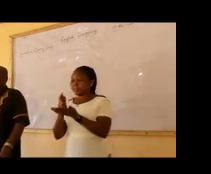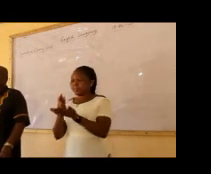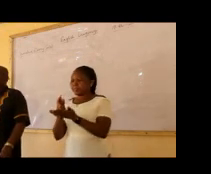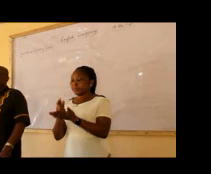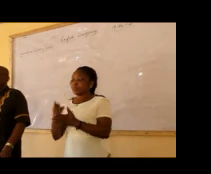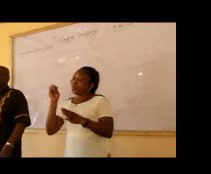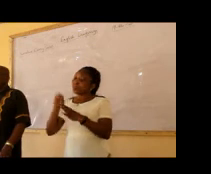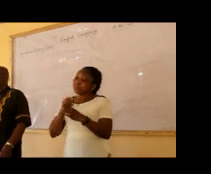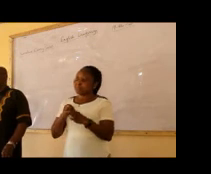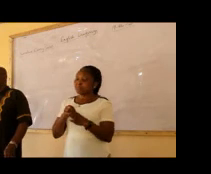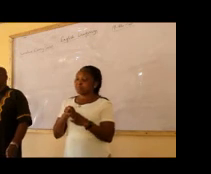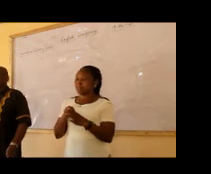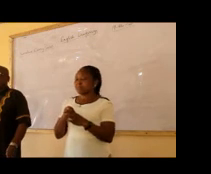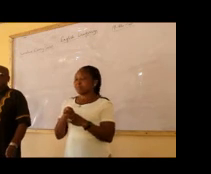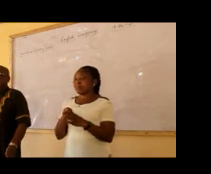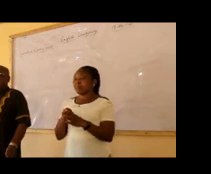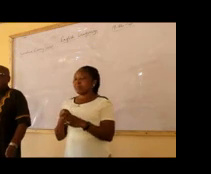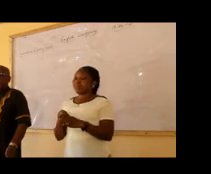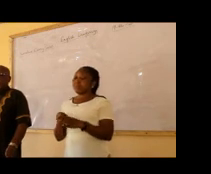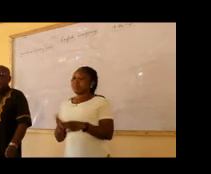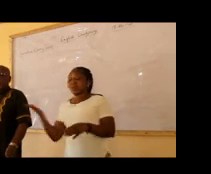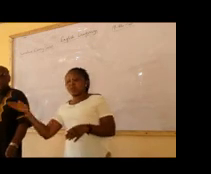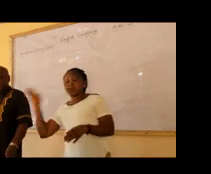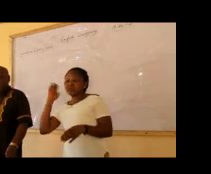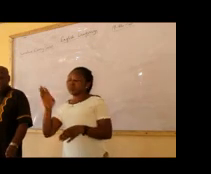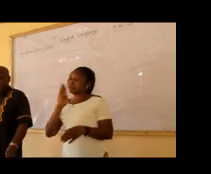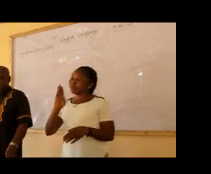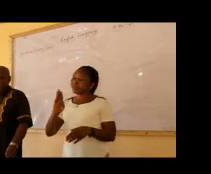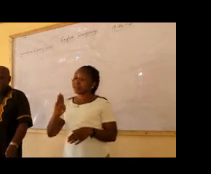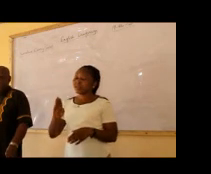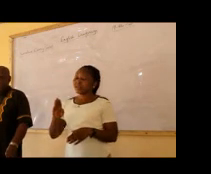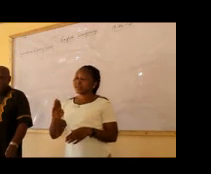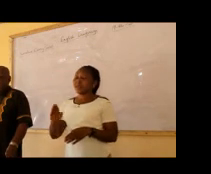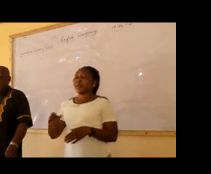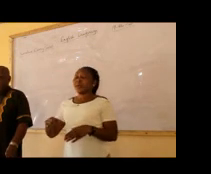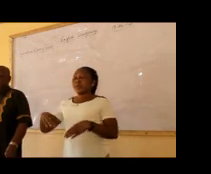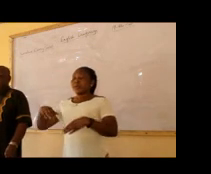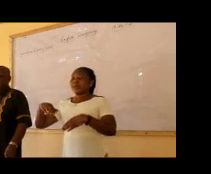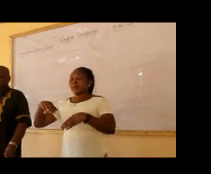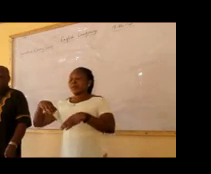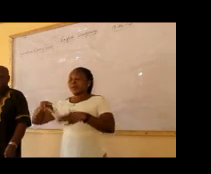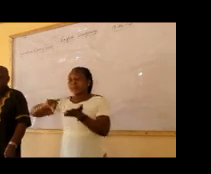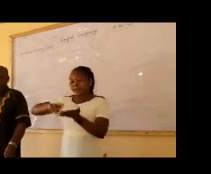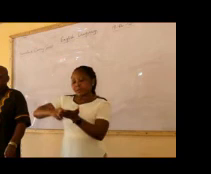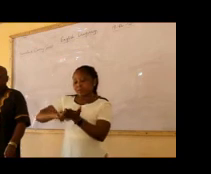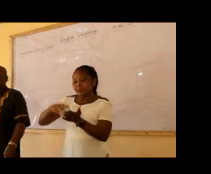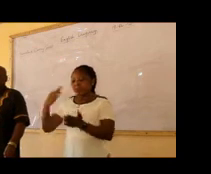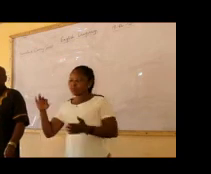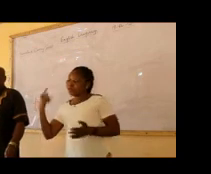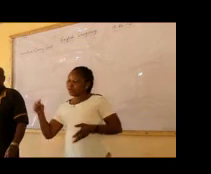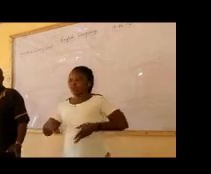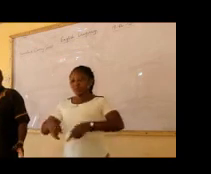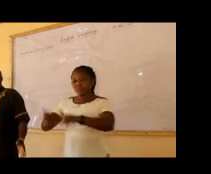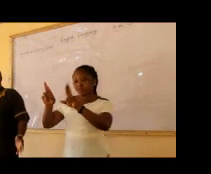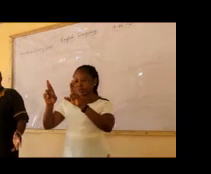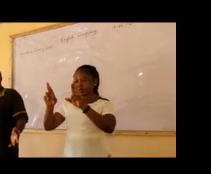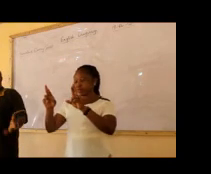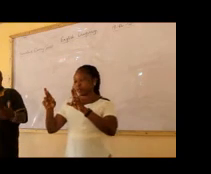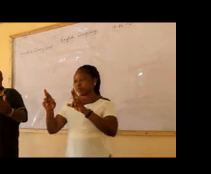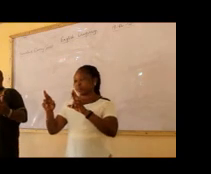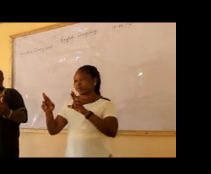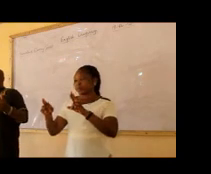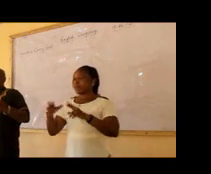or if need be, there should be reconstruction, expansion of the roads. And